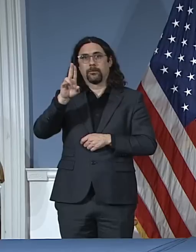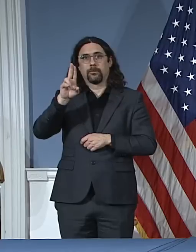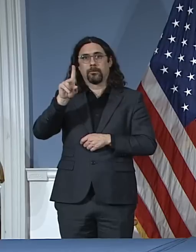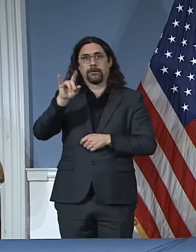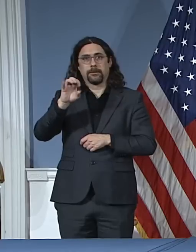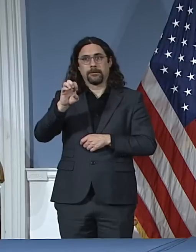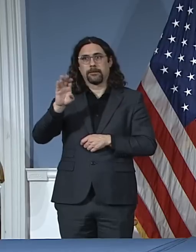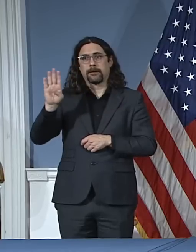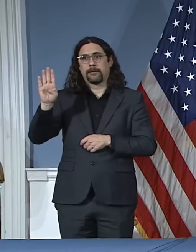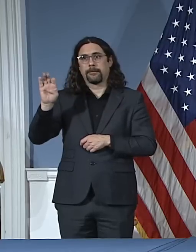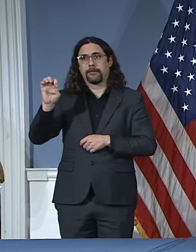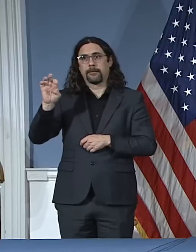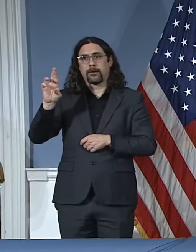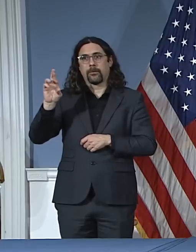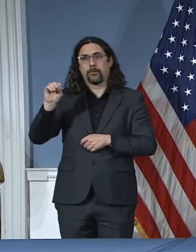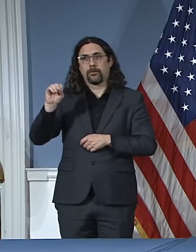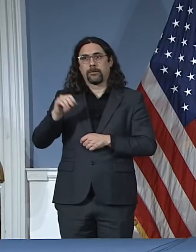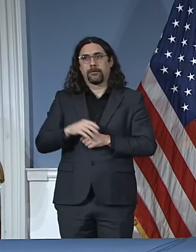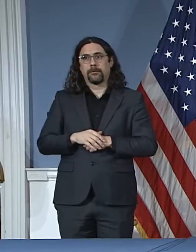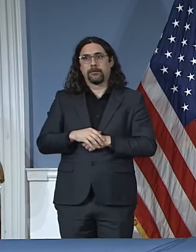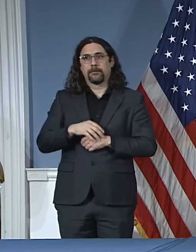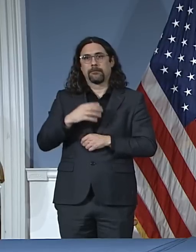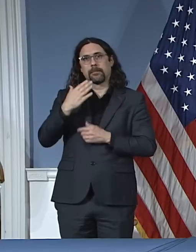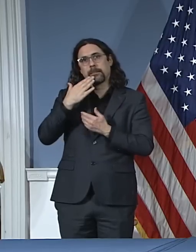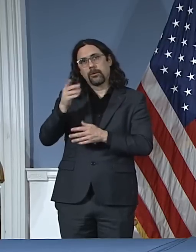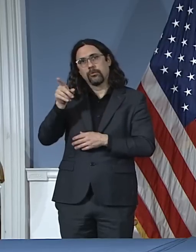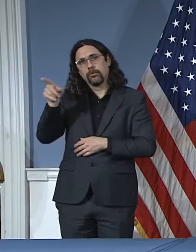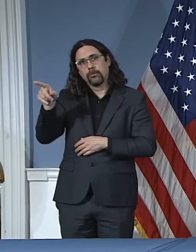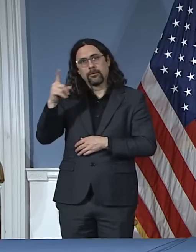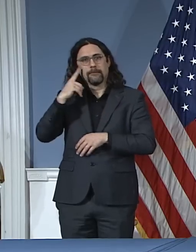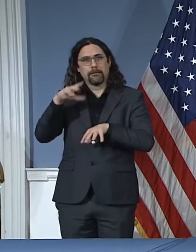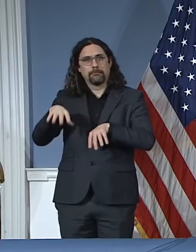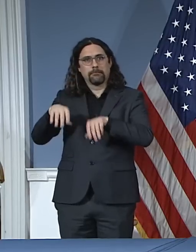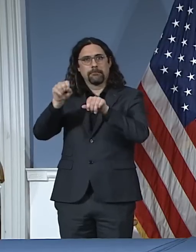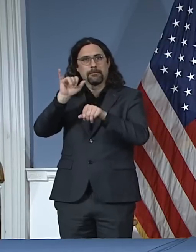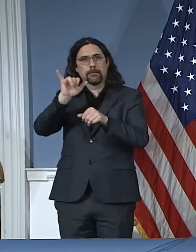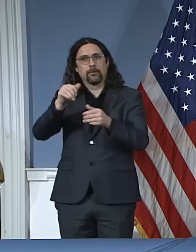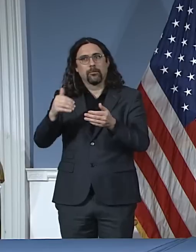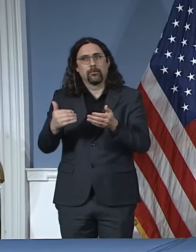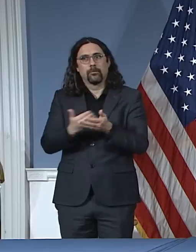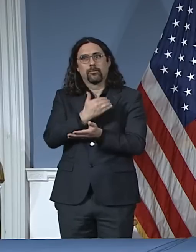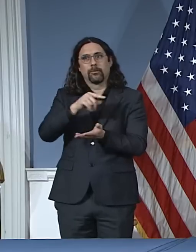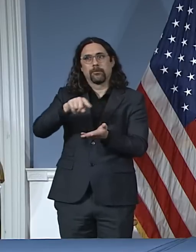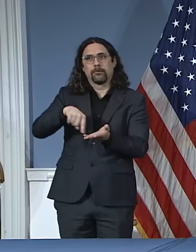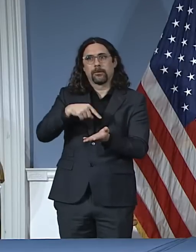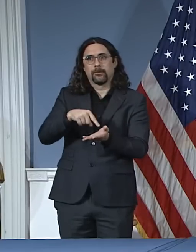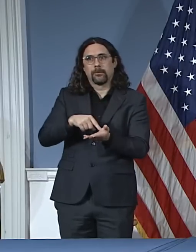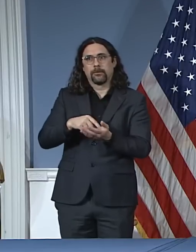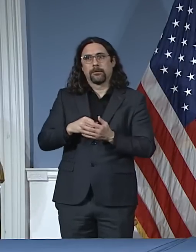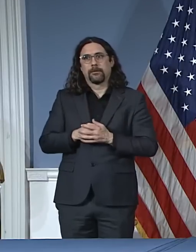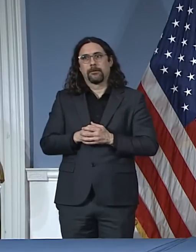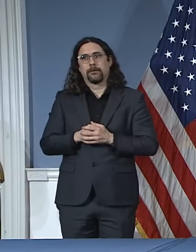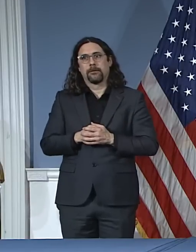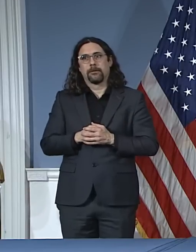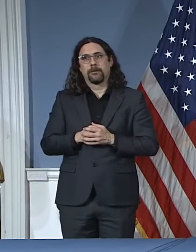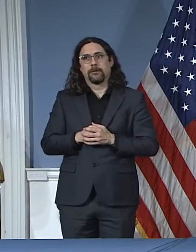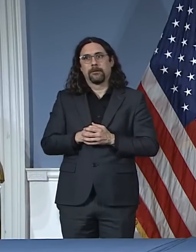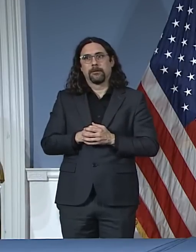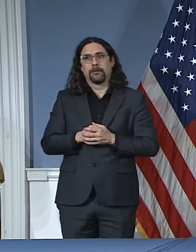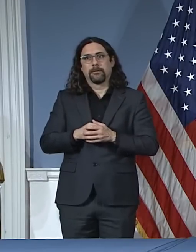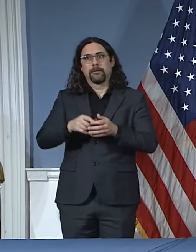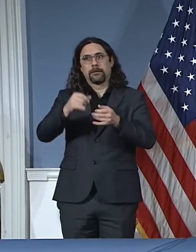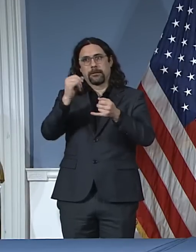new role. Lastly, we're going to be doing something, I'm announcing this now, something we have not had to